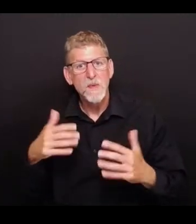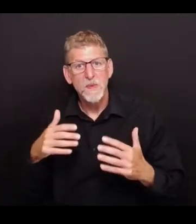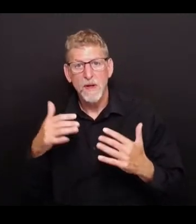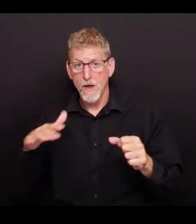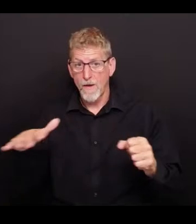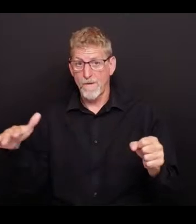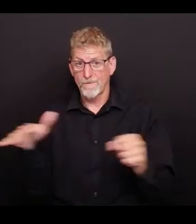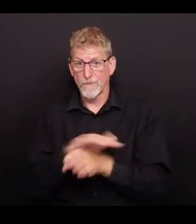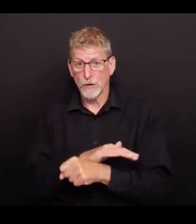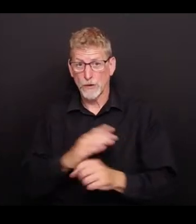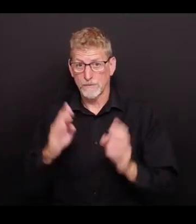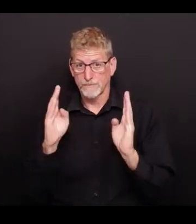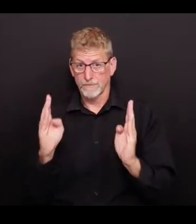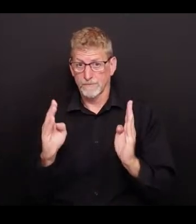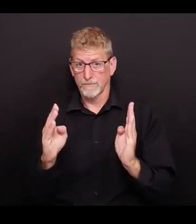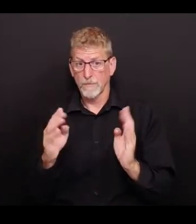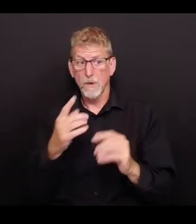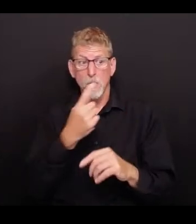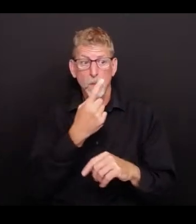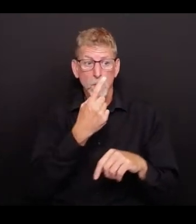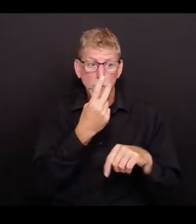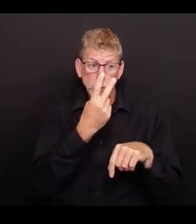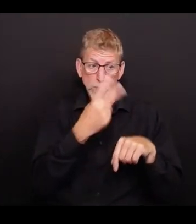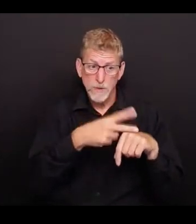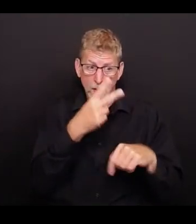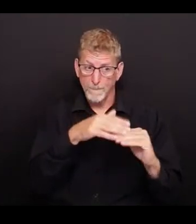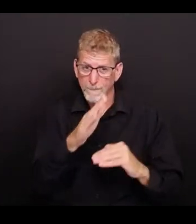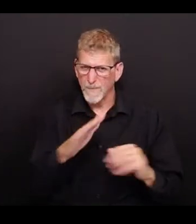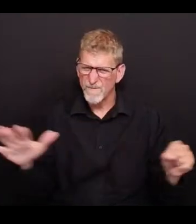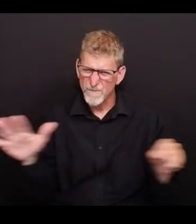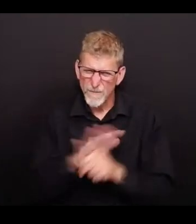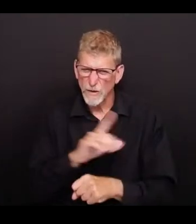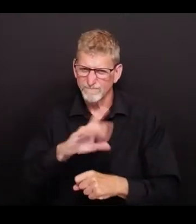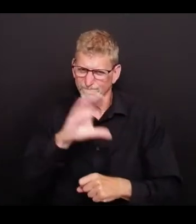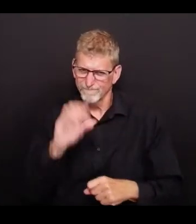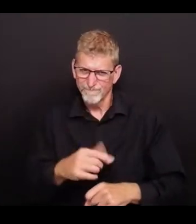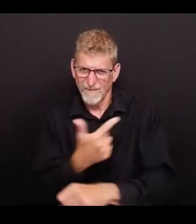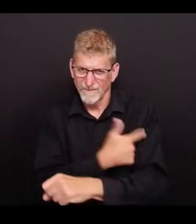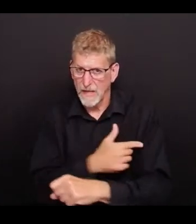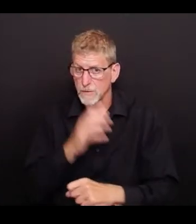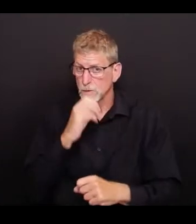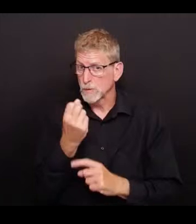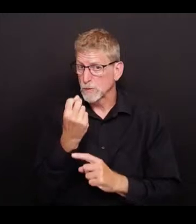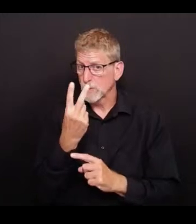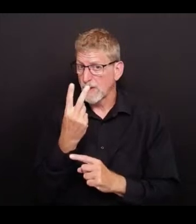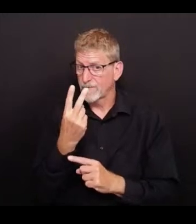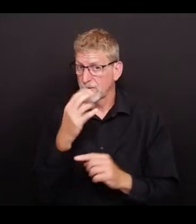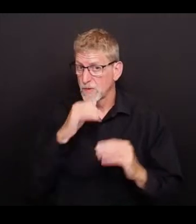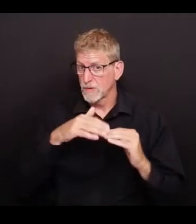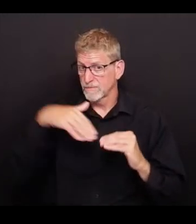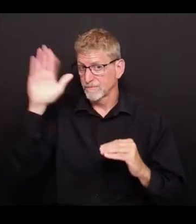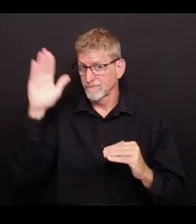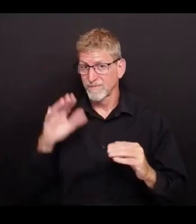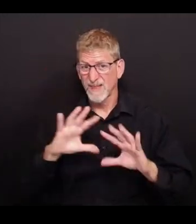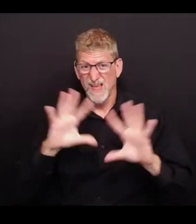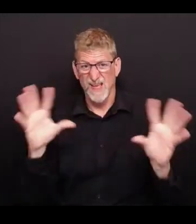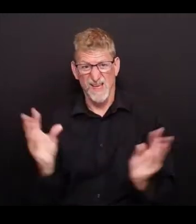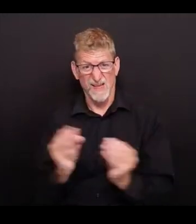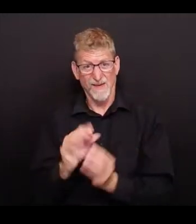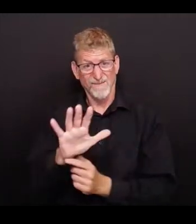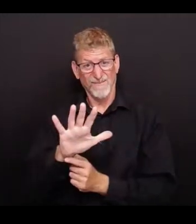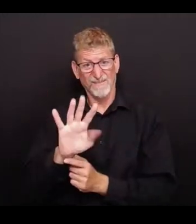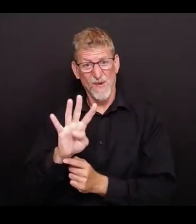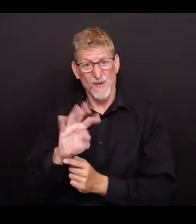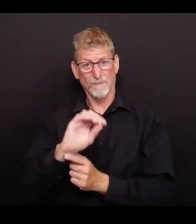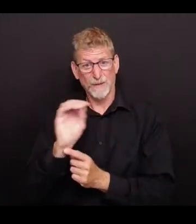series, and we look at people 12 and older, 54% of Minnesotans 12 and older have completed